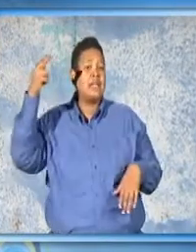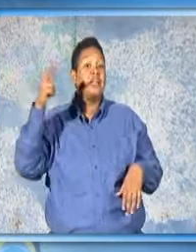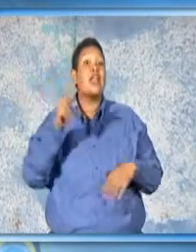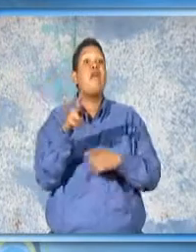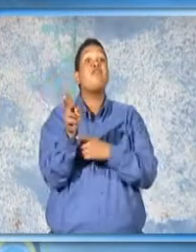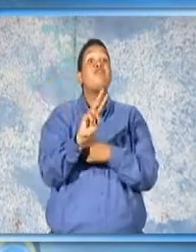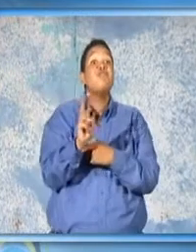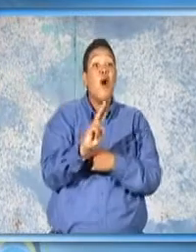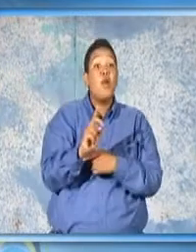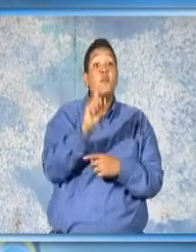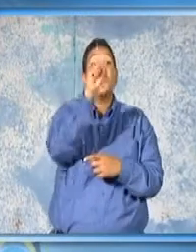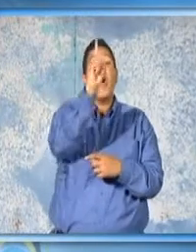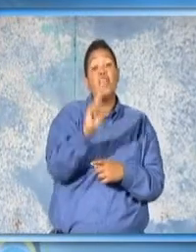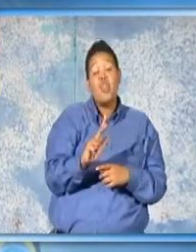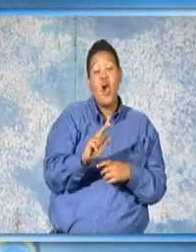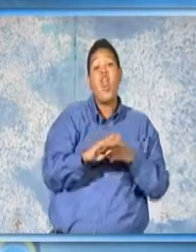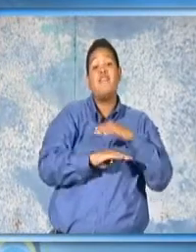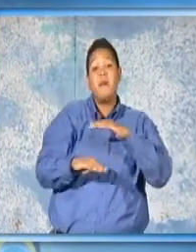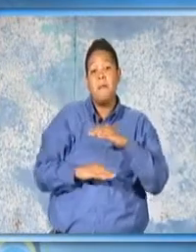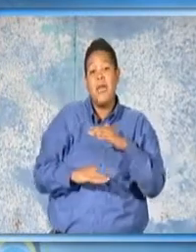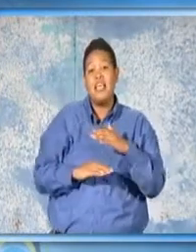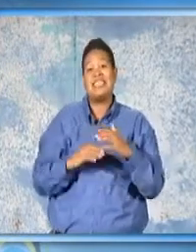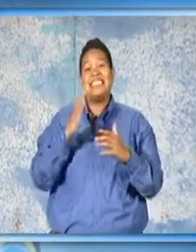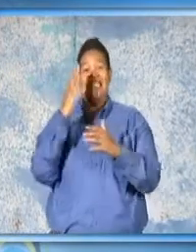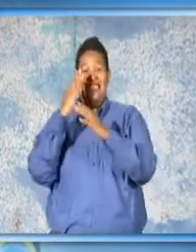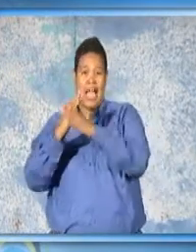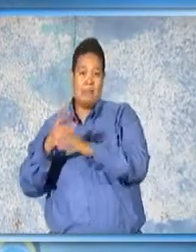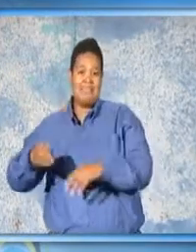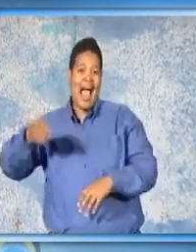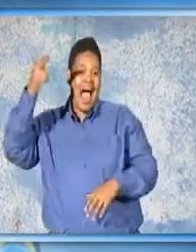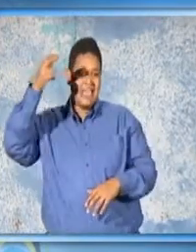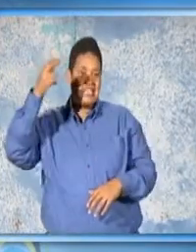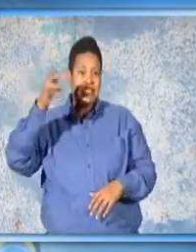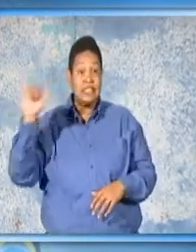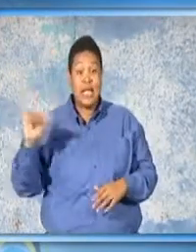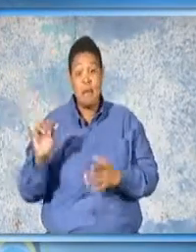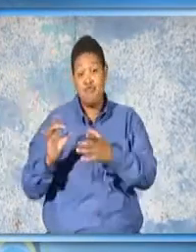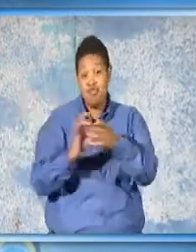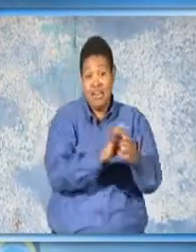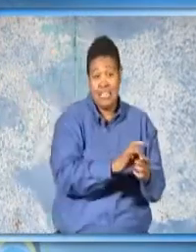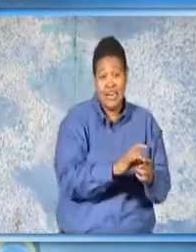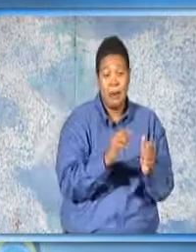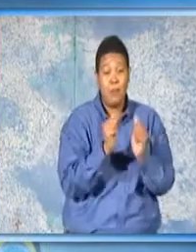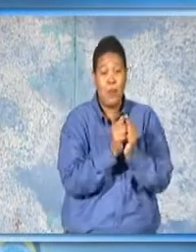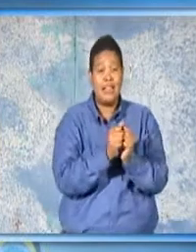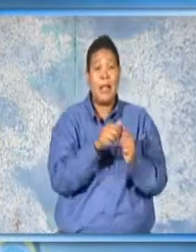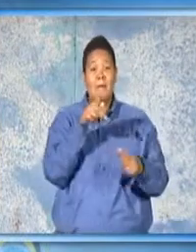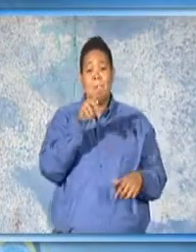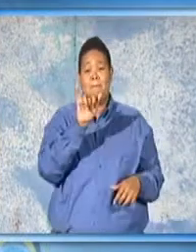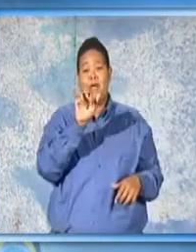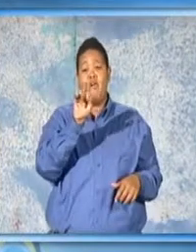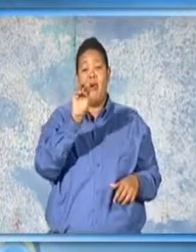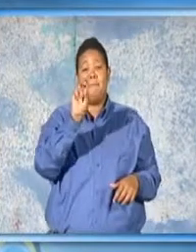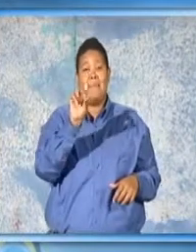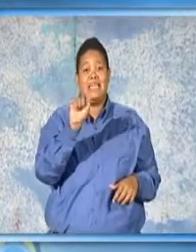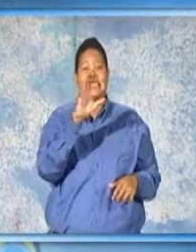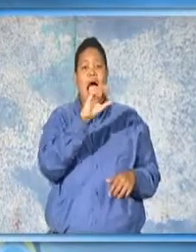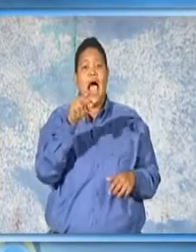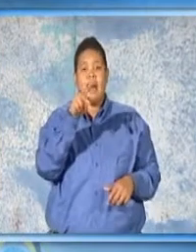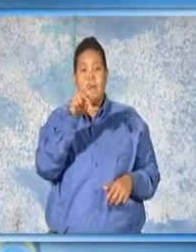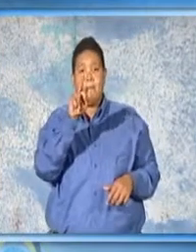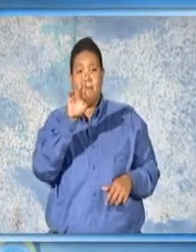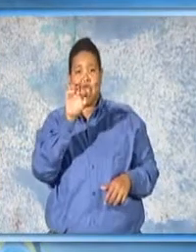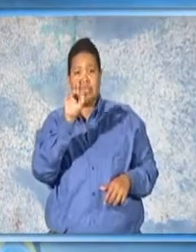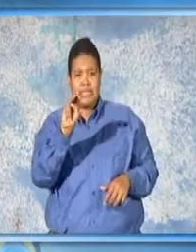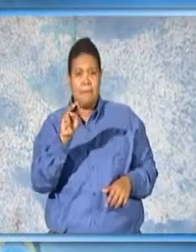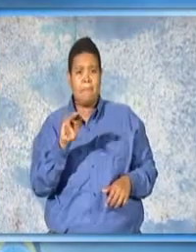of the area of the base times the height. This same relationship exists between pyramids and prisms. If we were to